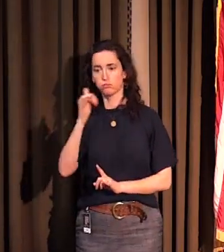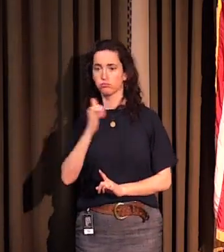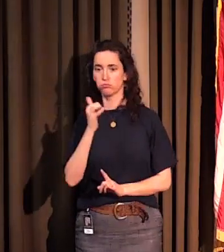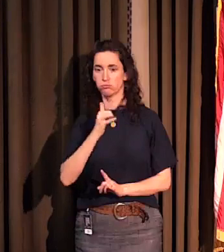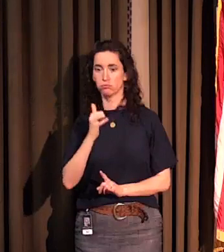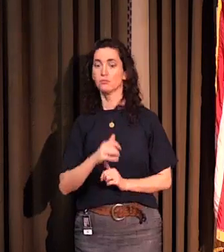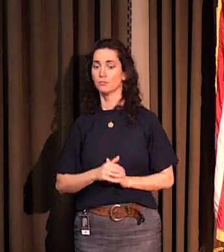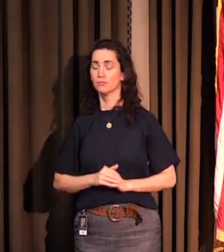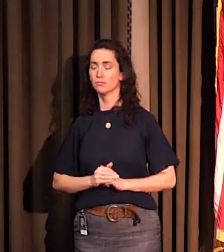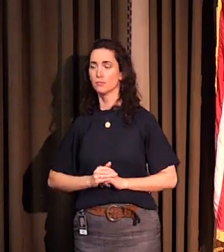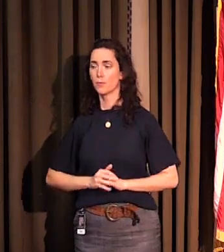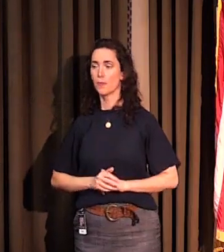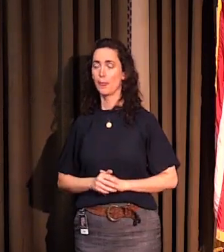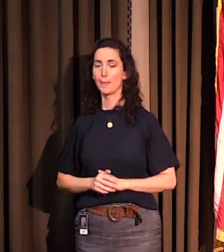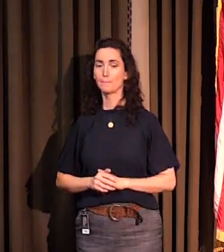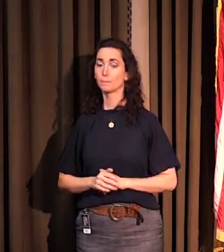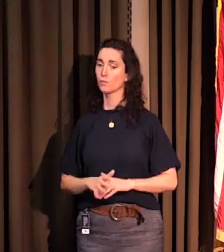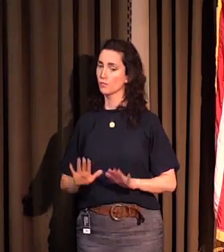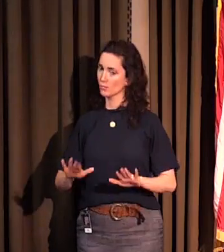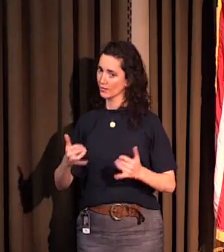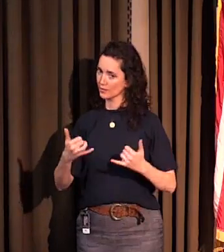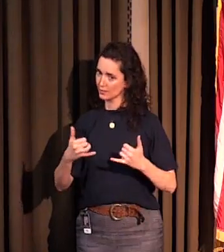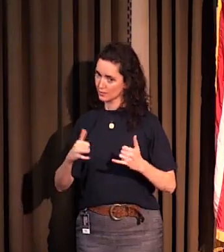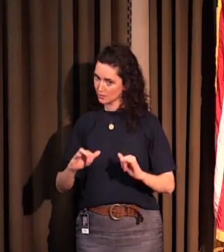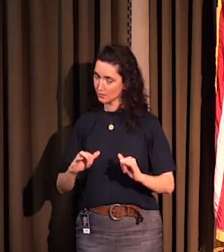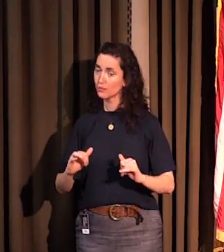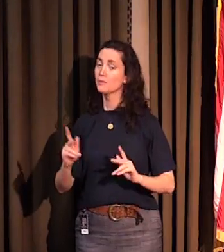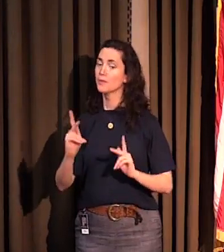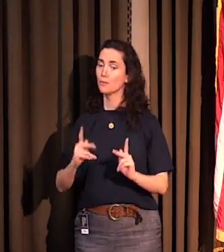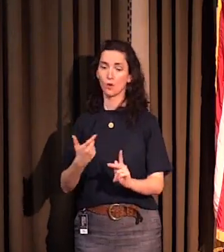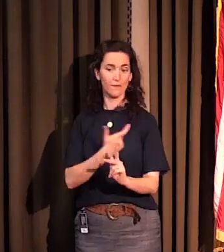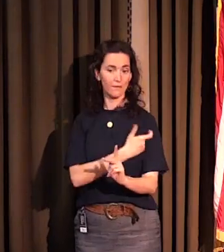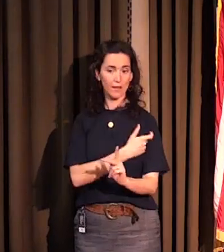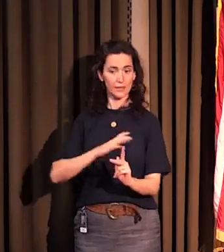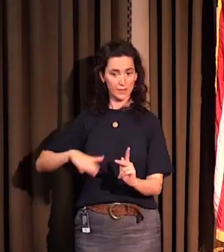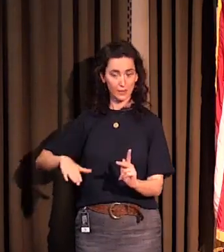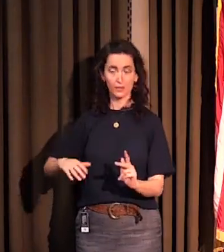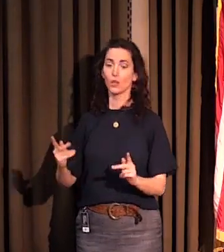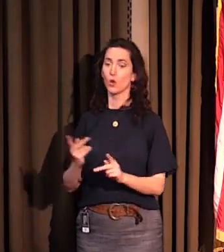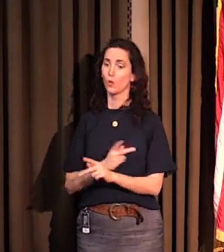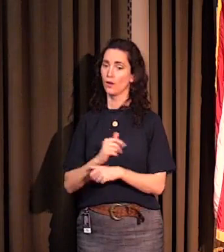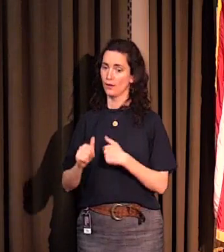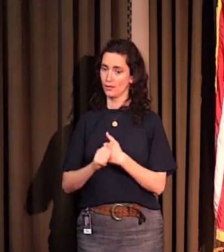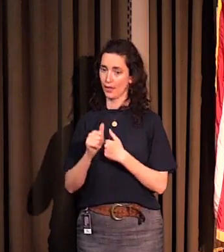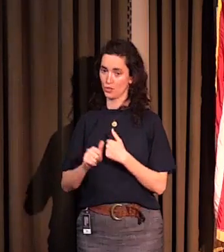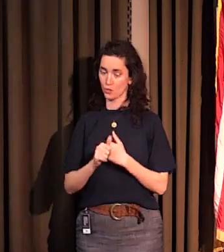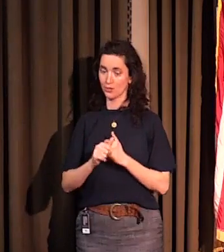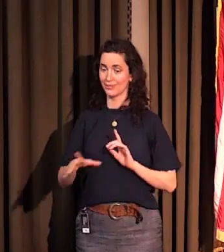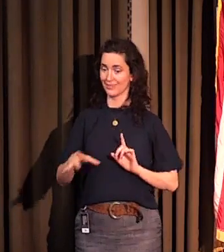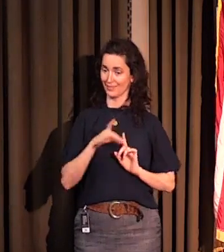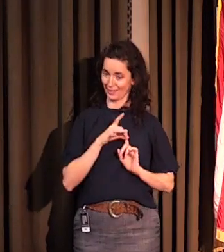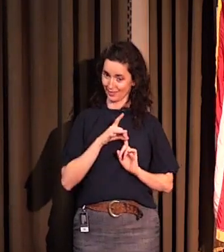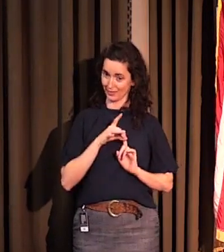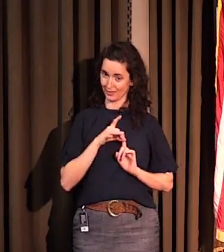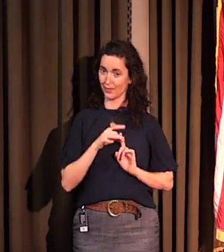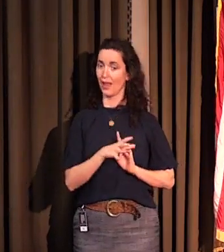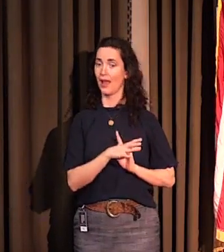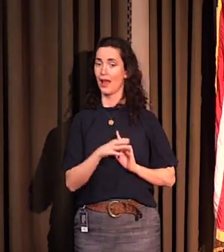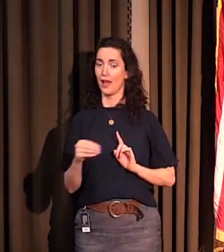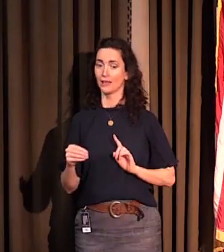right now. It remains true that people who are unvaccinated are at the greatest risk, both for contracting